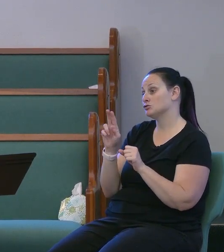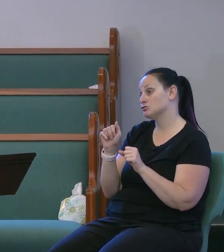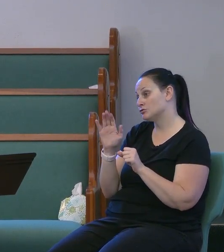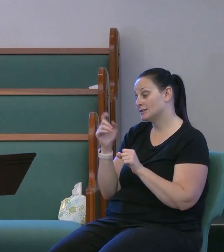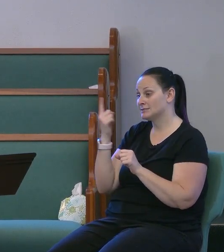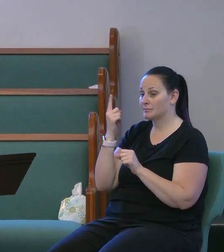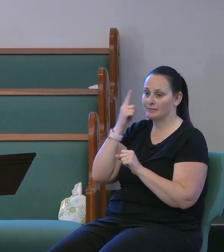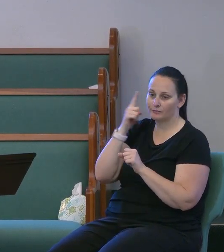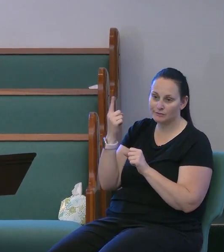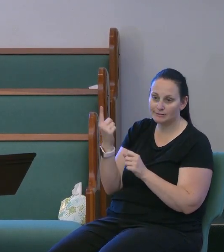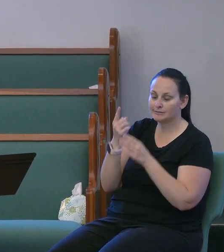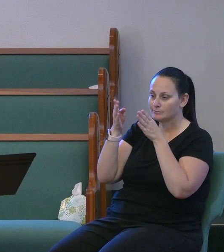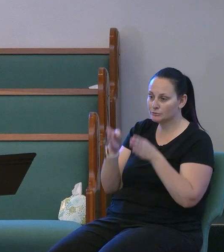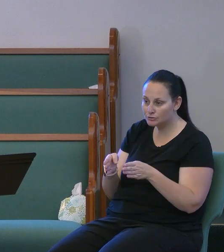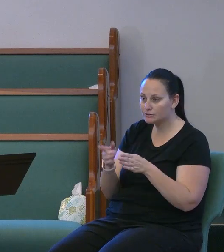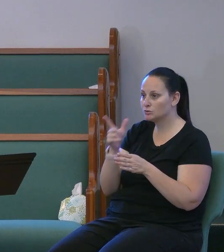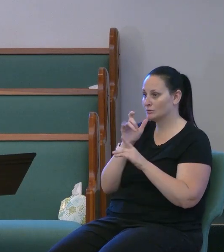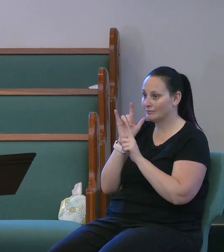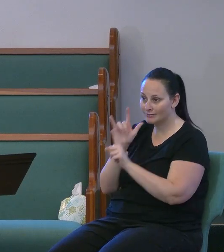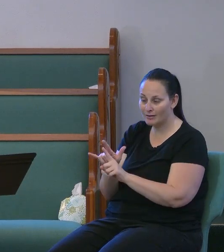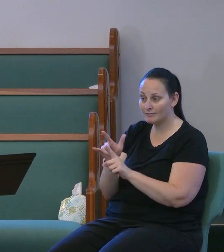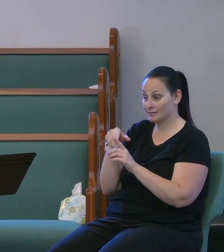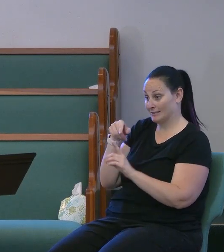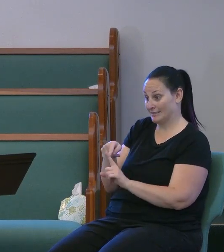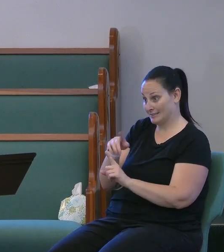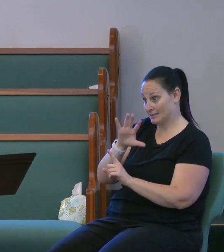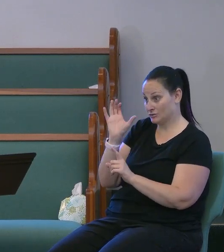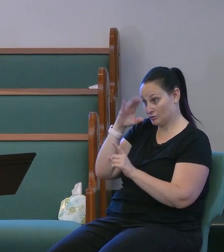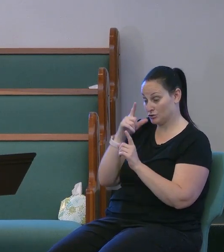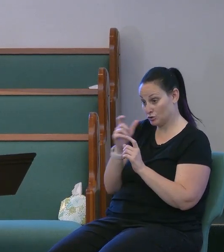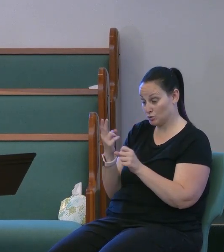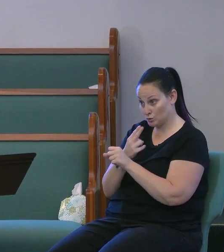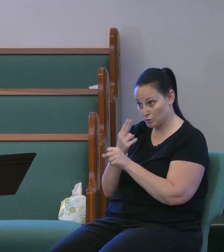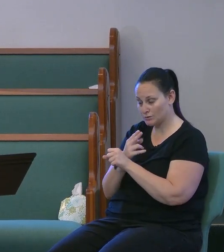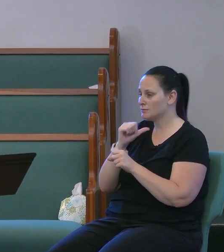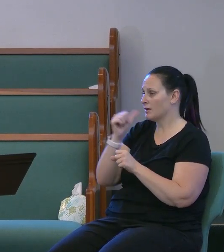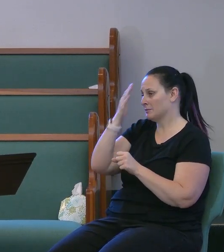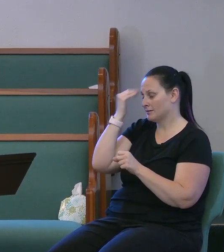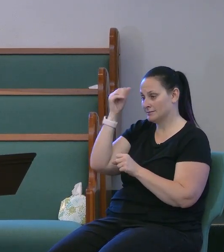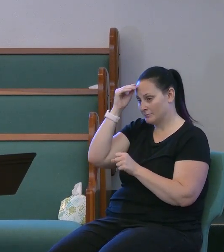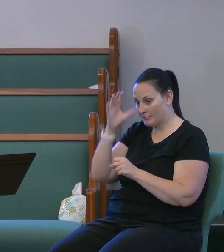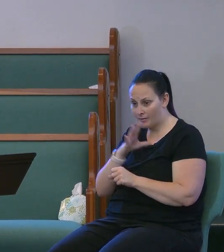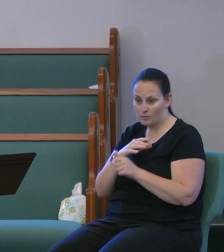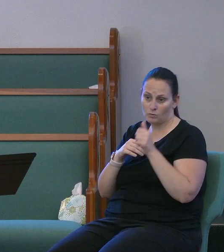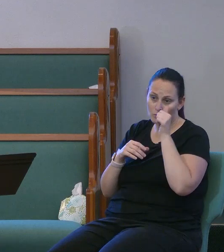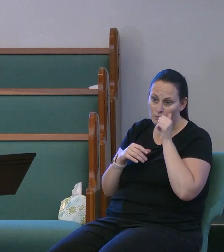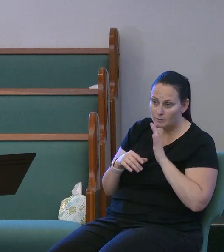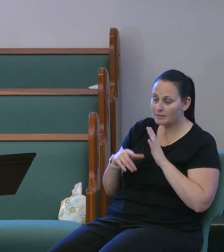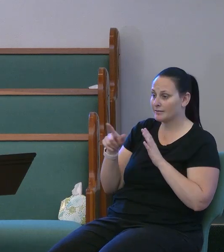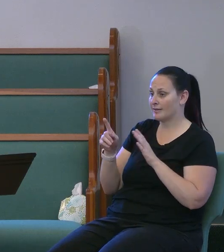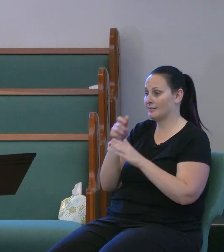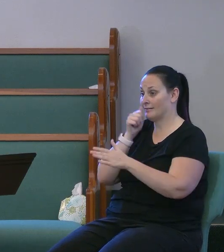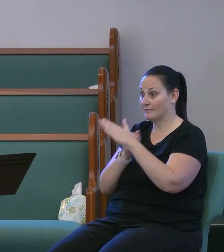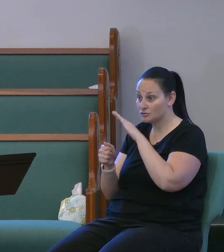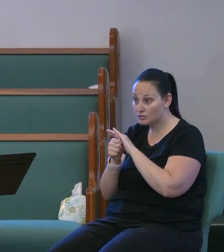of someone they loved in the stranger who used it, not because the man or the woman to whom they gave